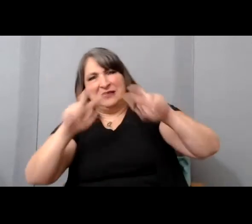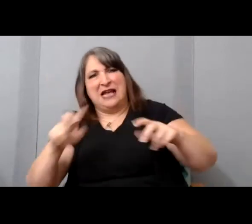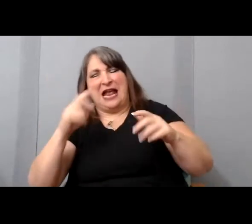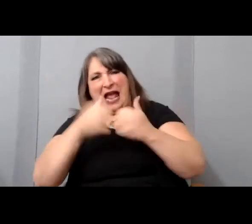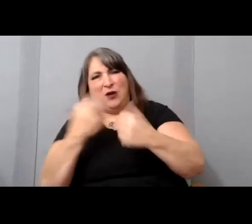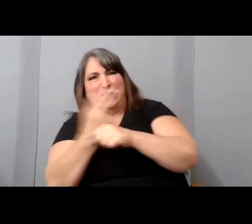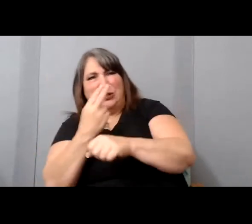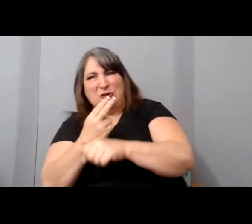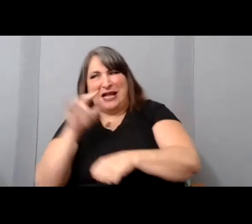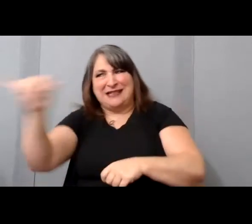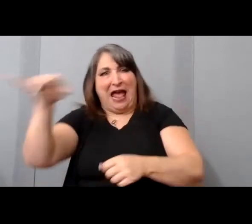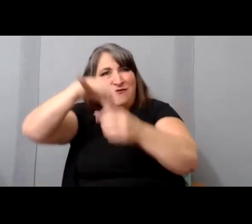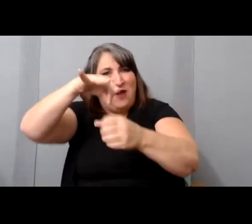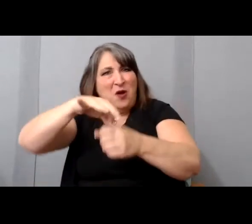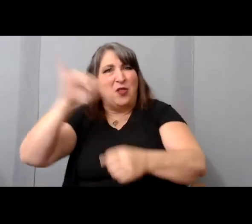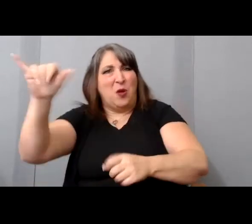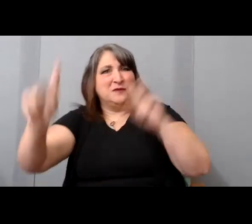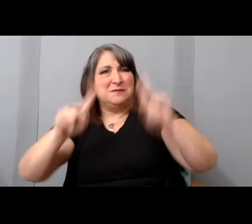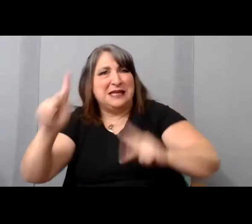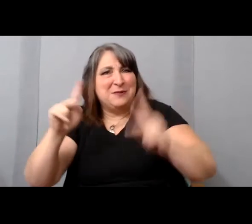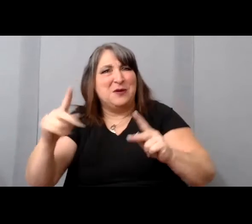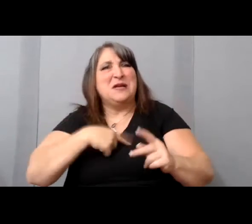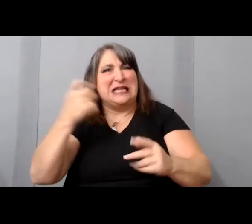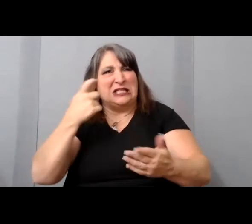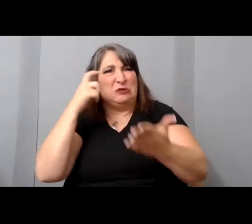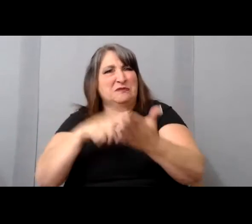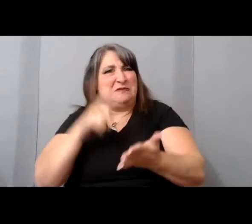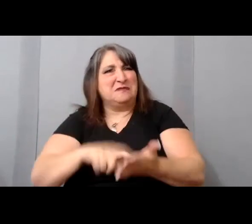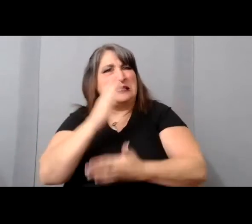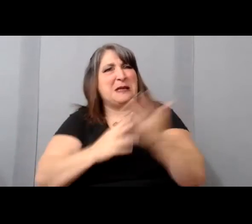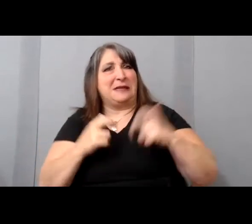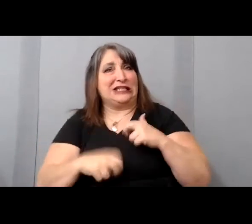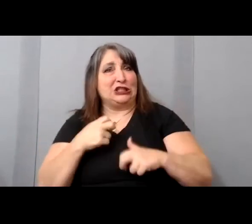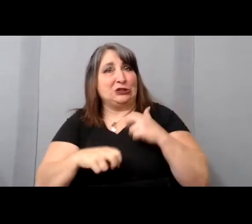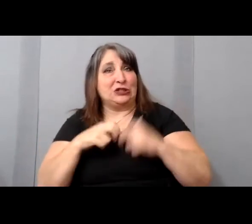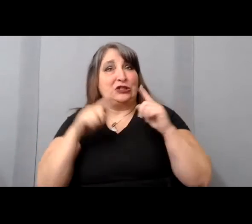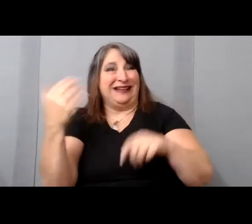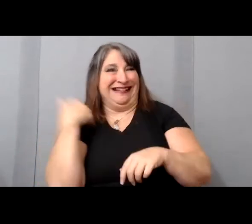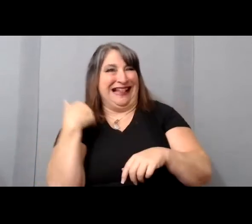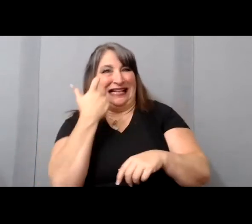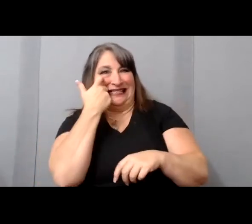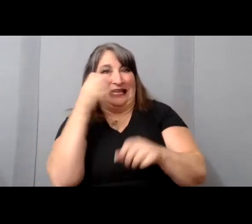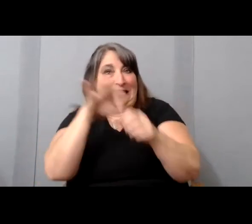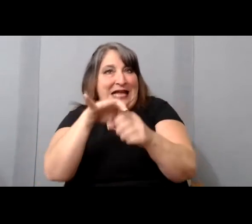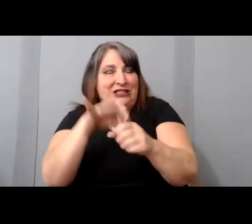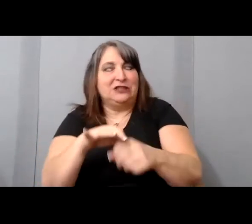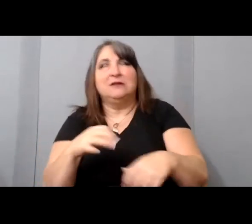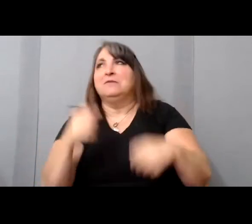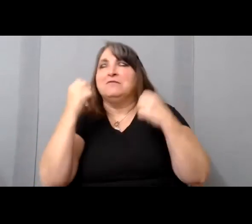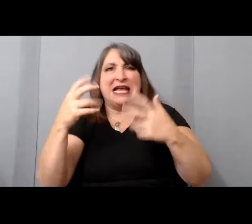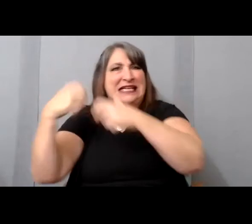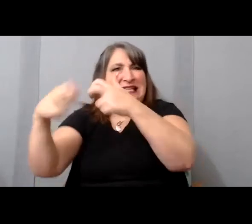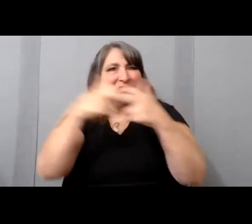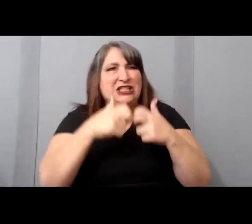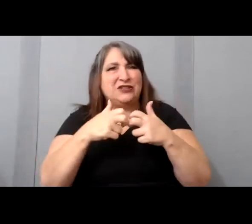it, it becomes extremely important that we recognize some issues. And during the last election, I was confronted with a number of issues by young